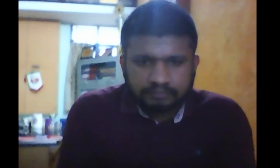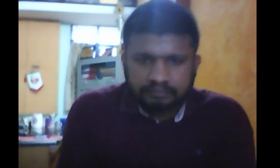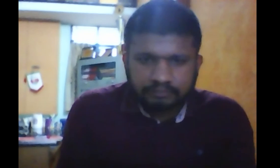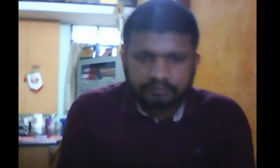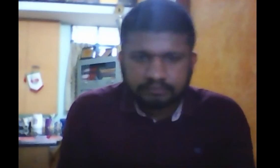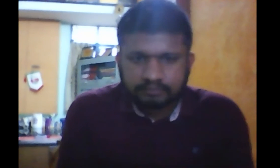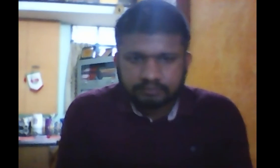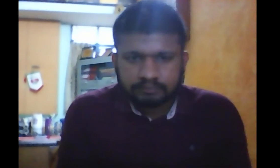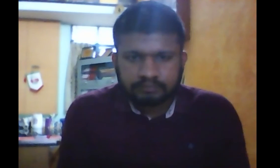Samir.